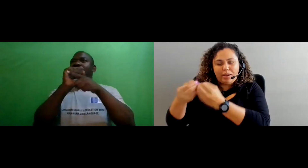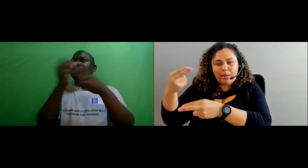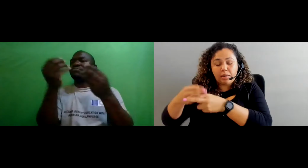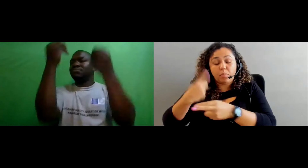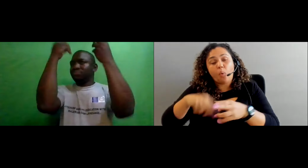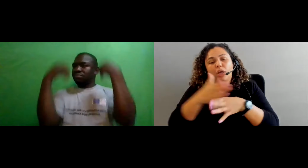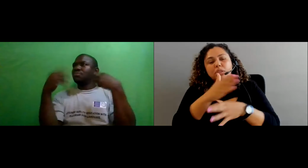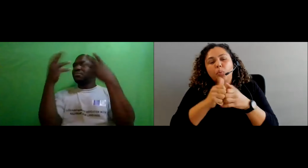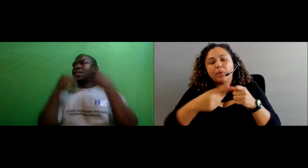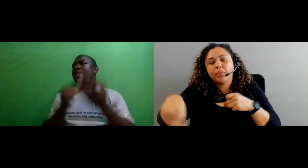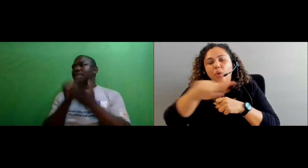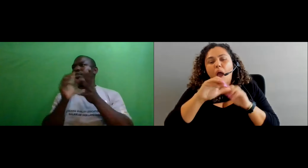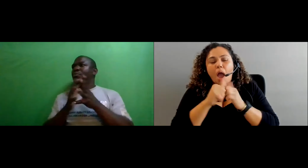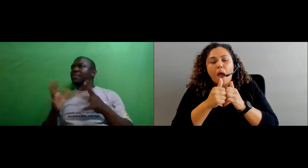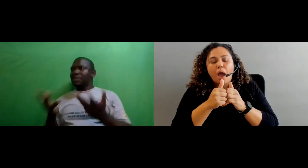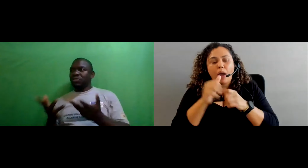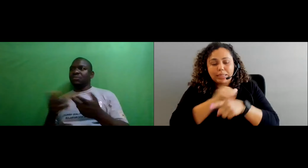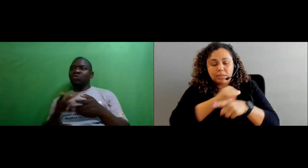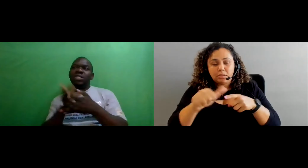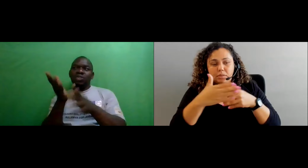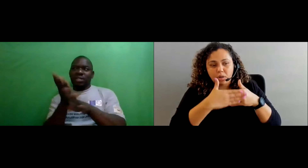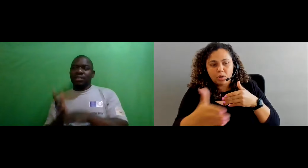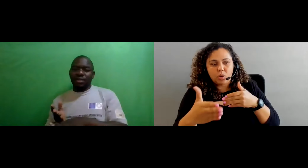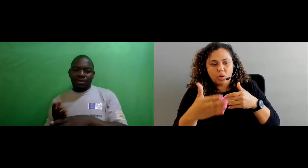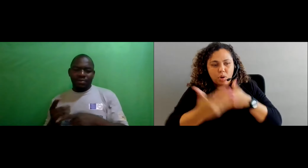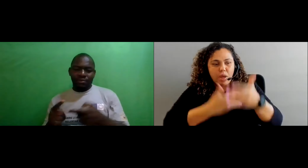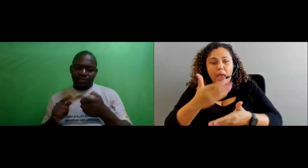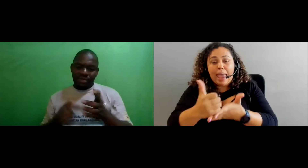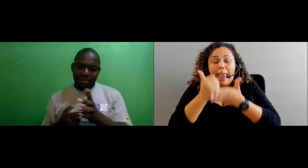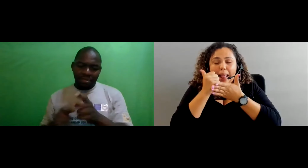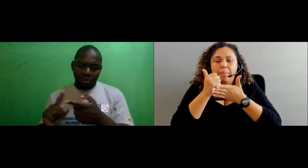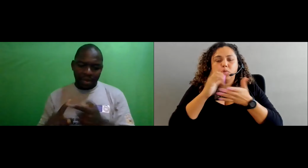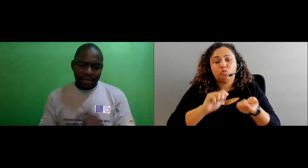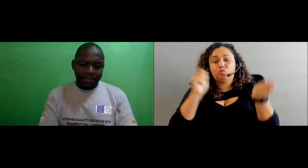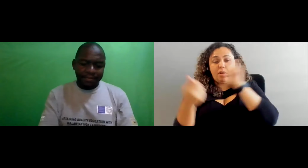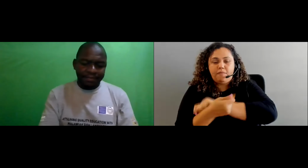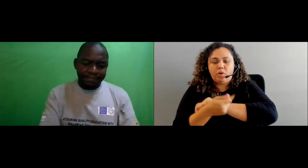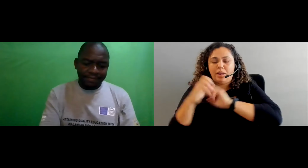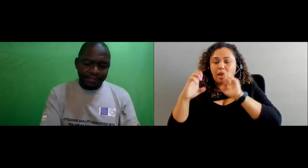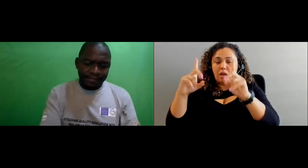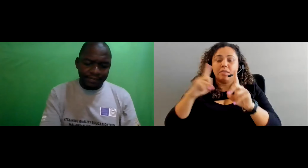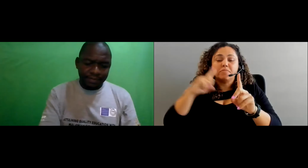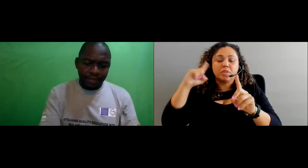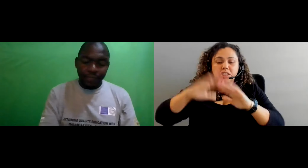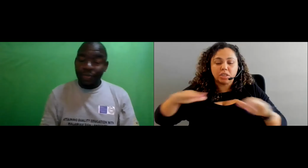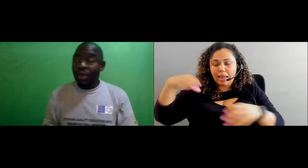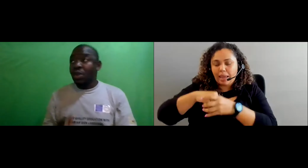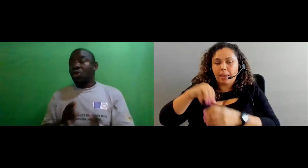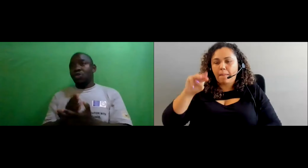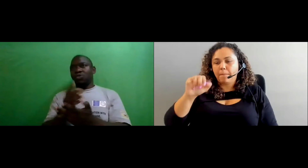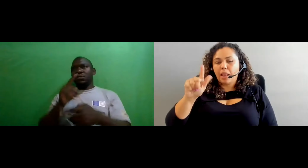you how the training we got helped us to transform the education of deaf children in